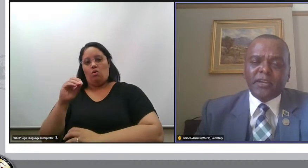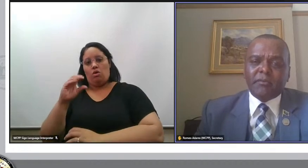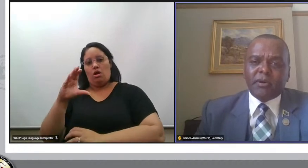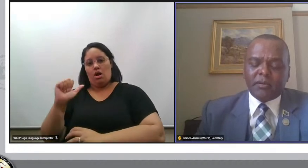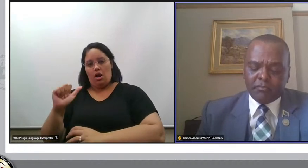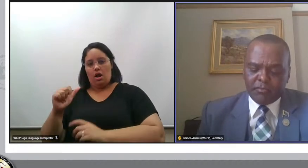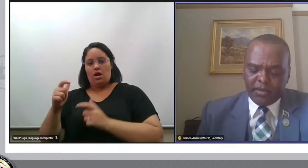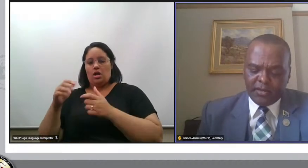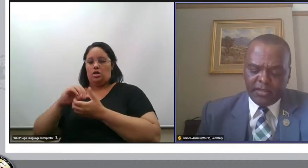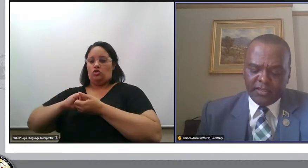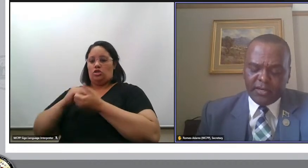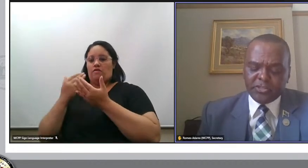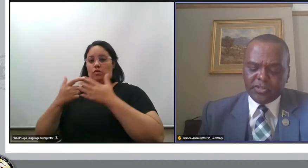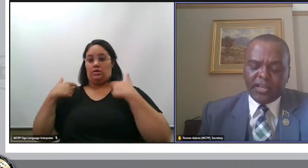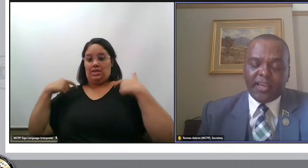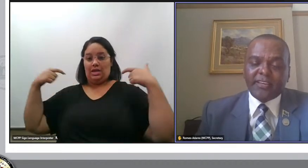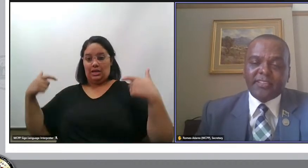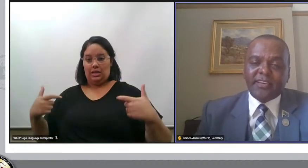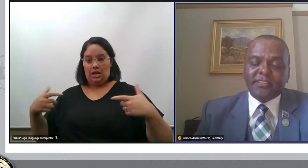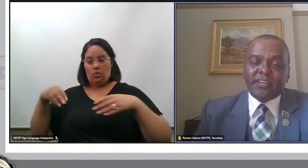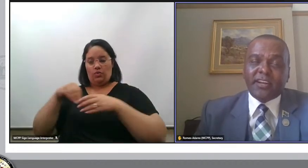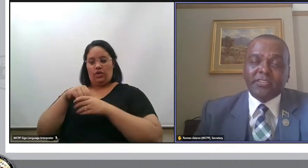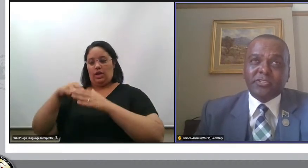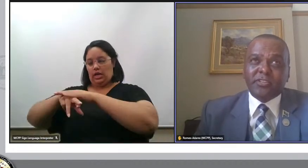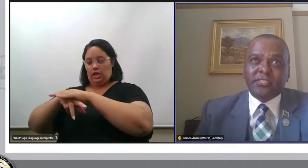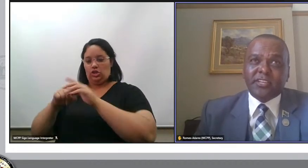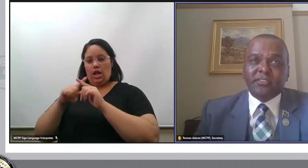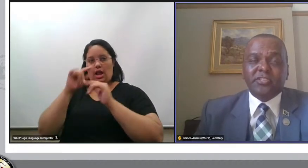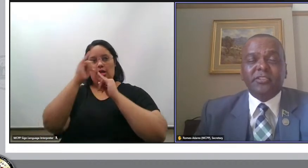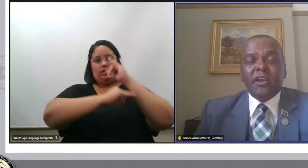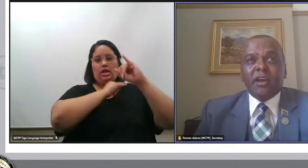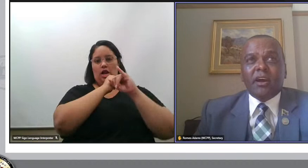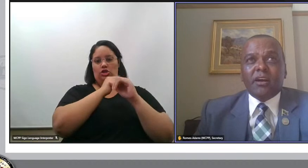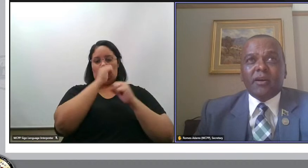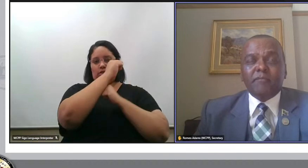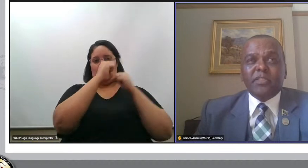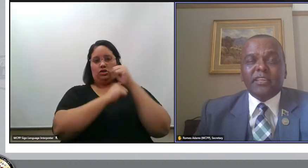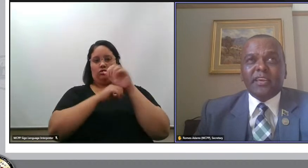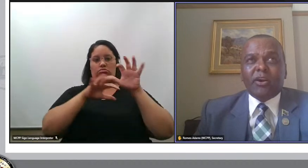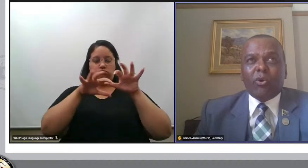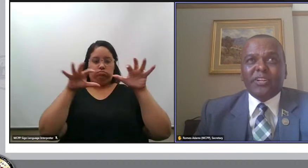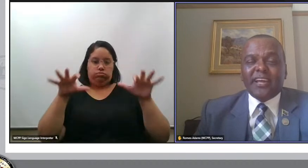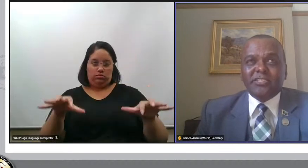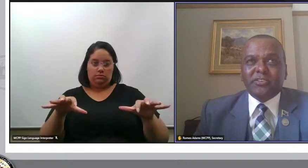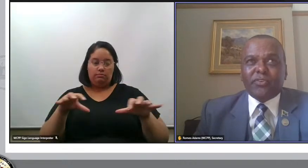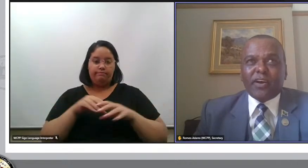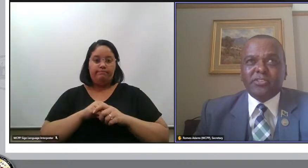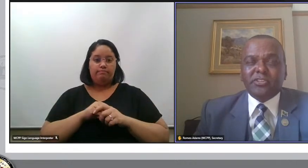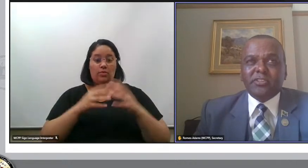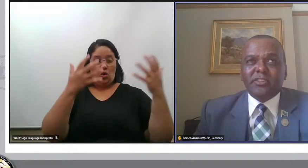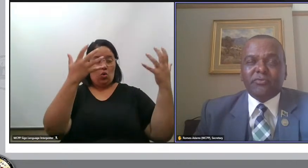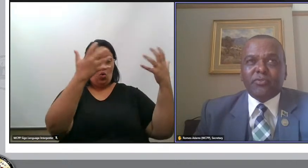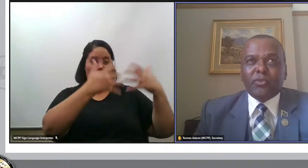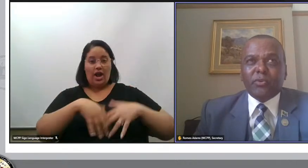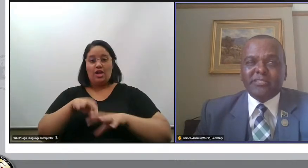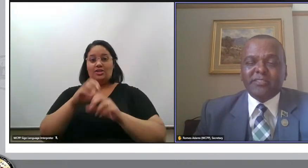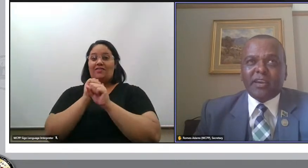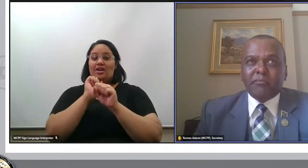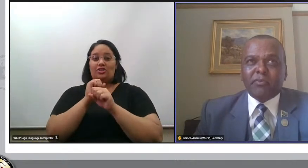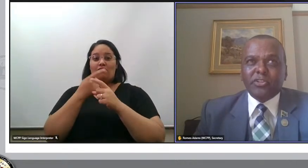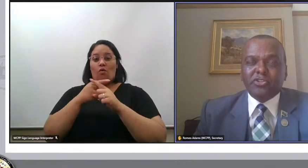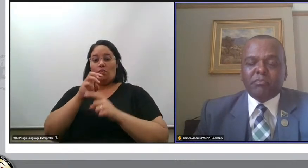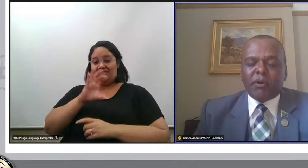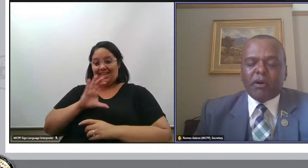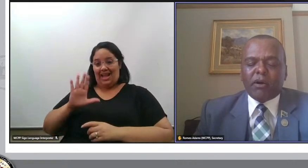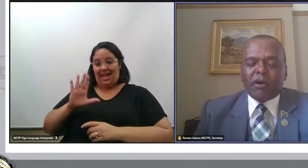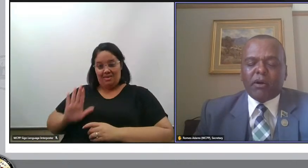secretaries in the regional and in the international structures. The coordination function for the Western